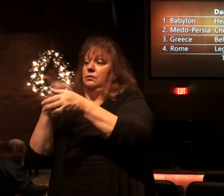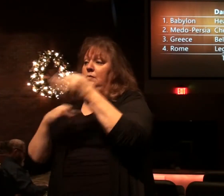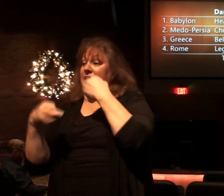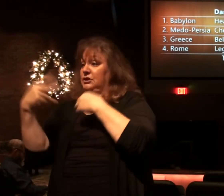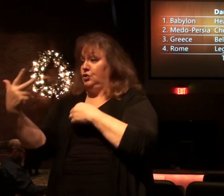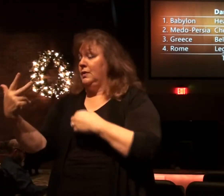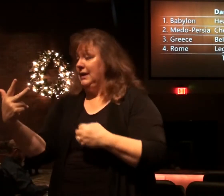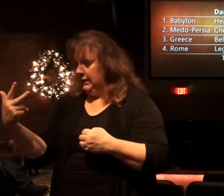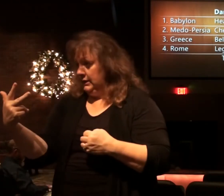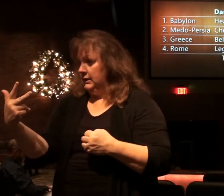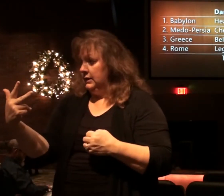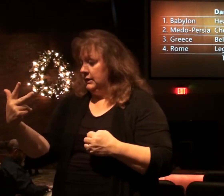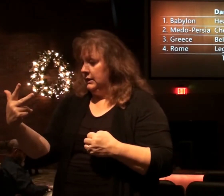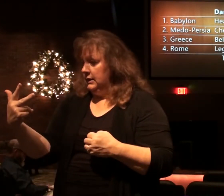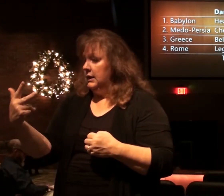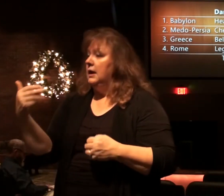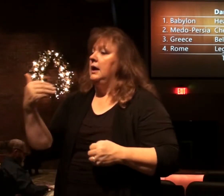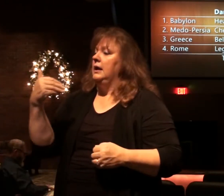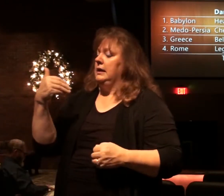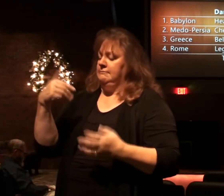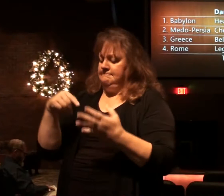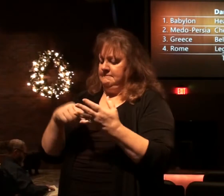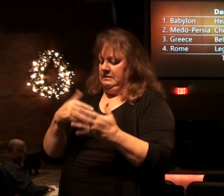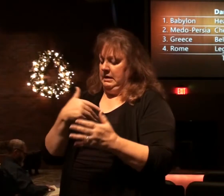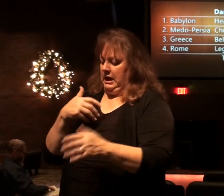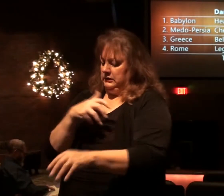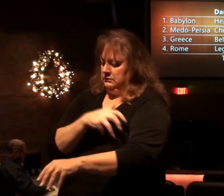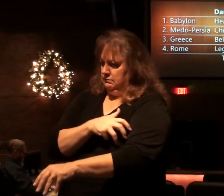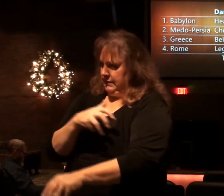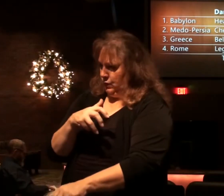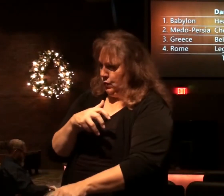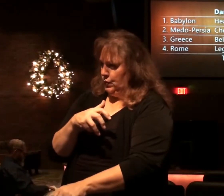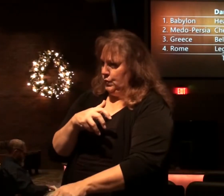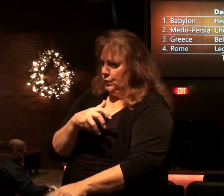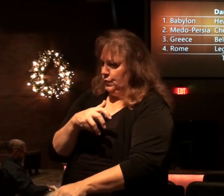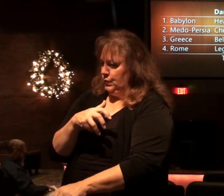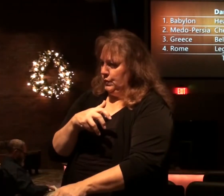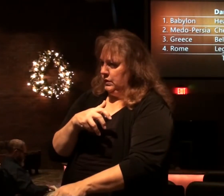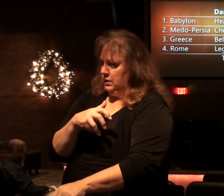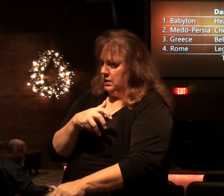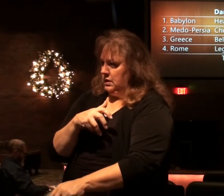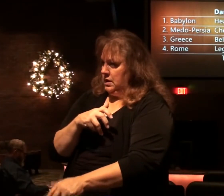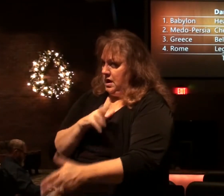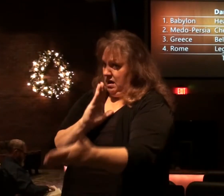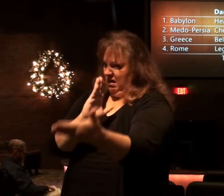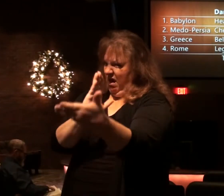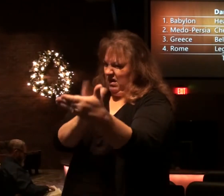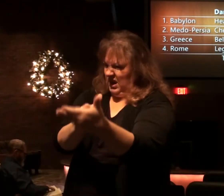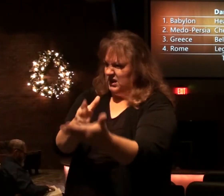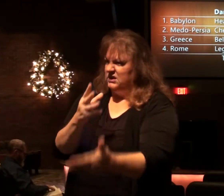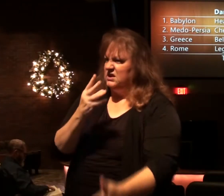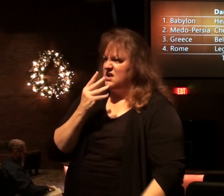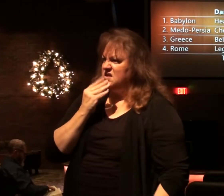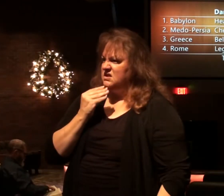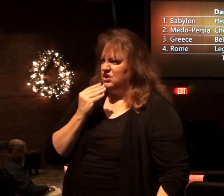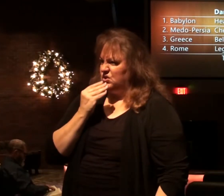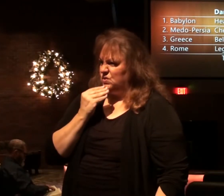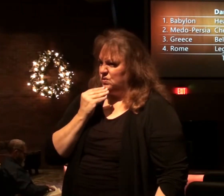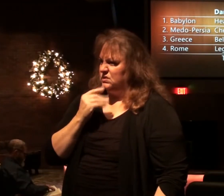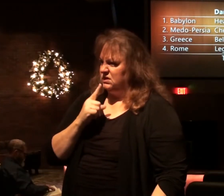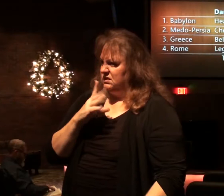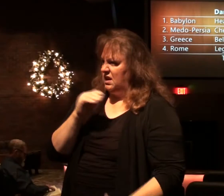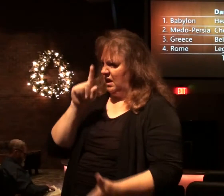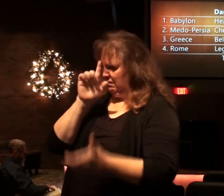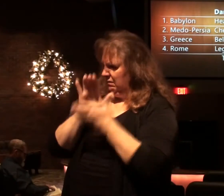And he will have power." He's going to be opposed to the Jews, the saints of the highest one, in